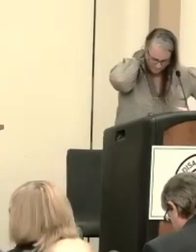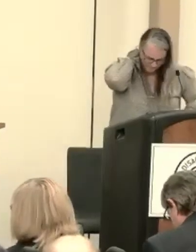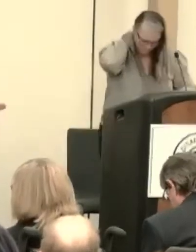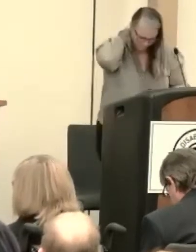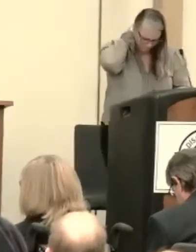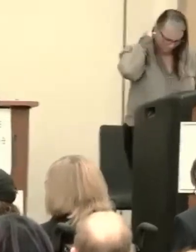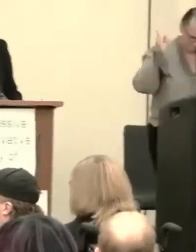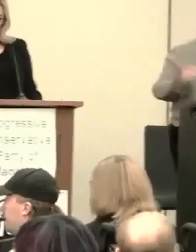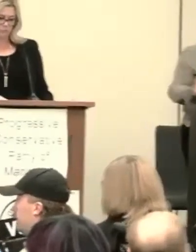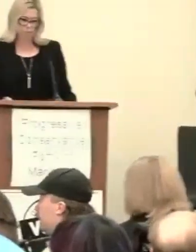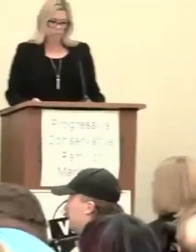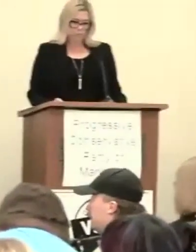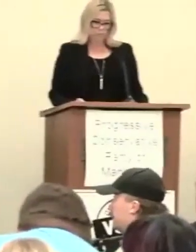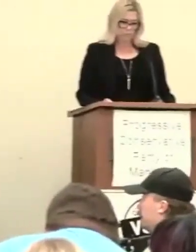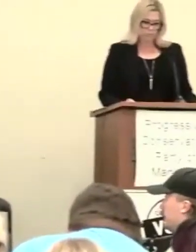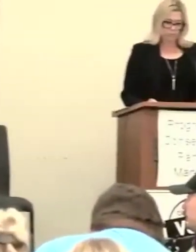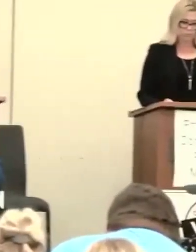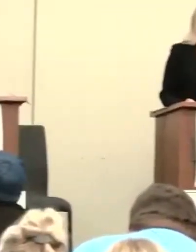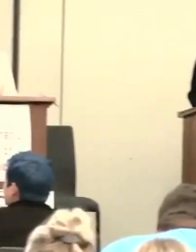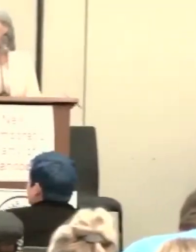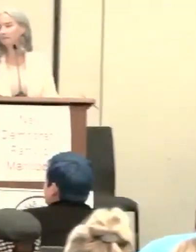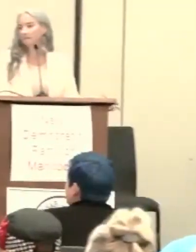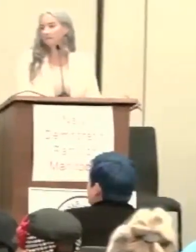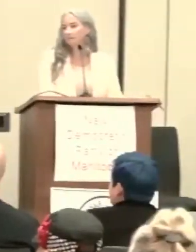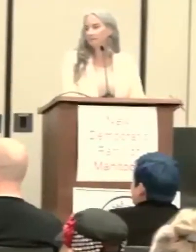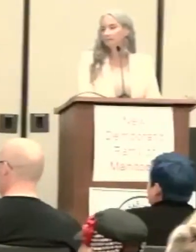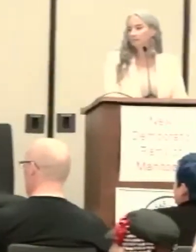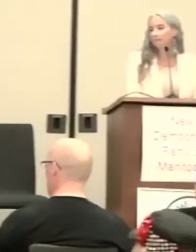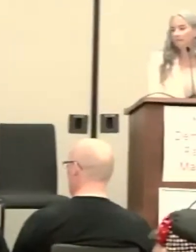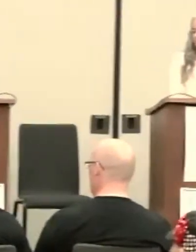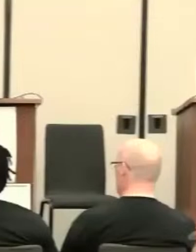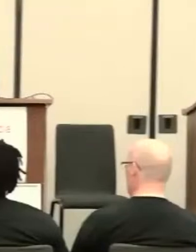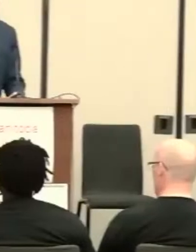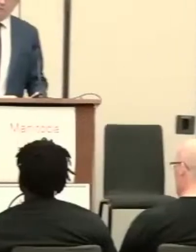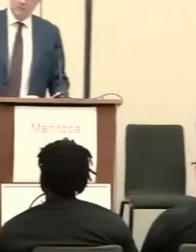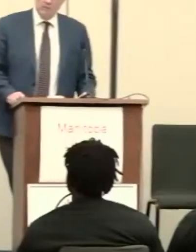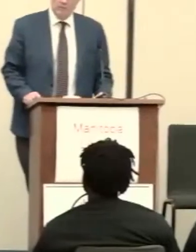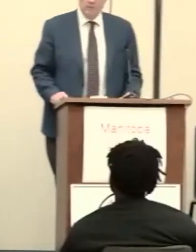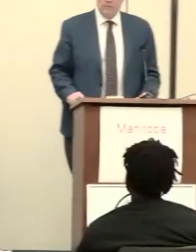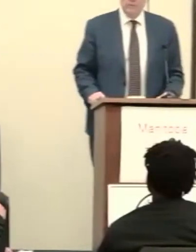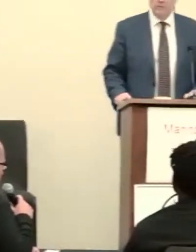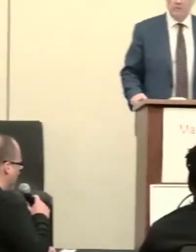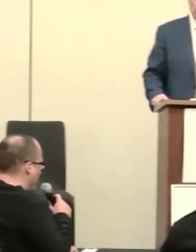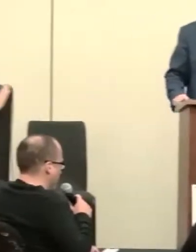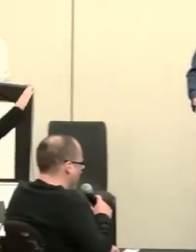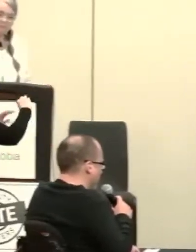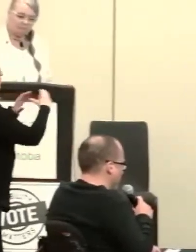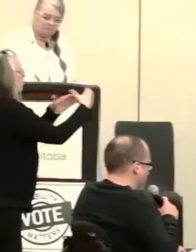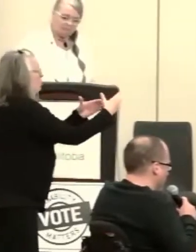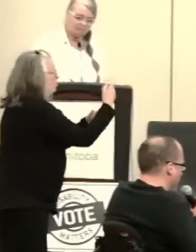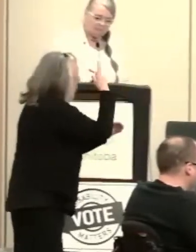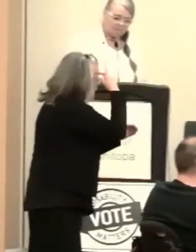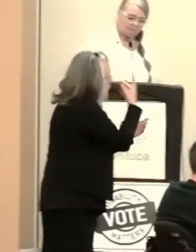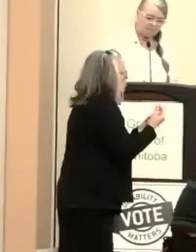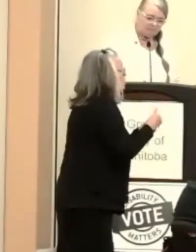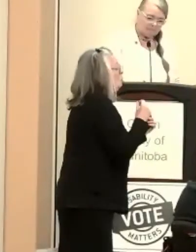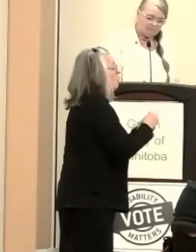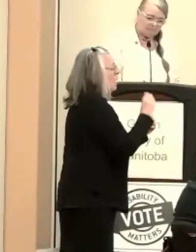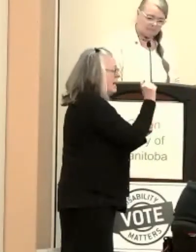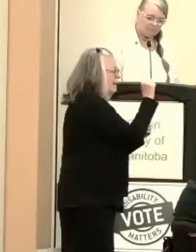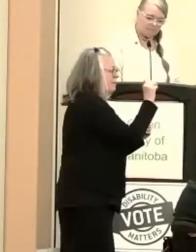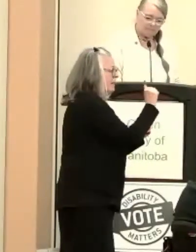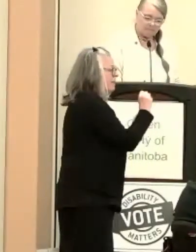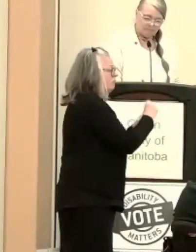of issues. My questions for you are, what will your party do to strengthen the implementation of the AMA and